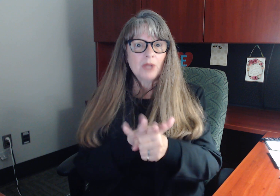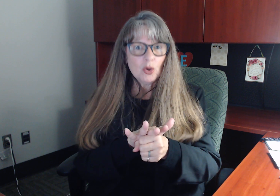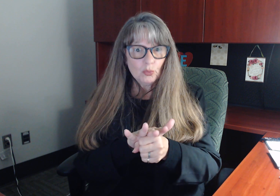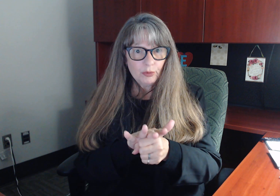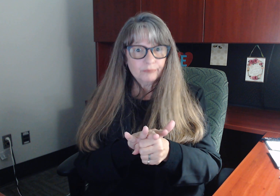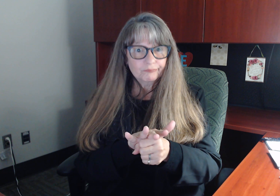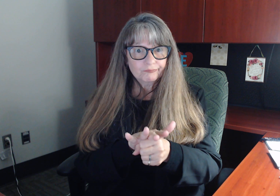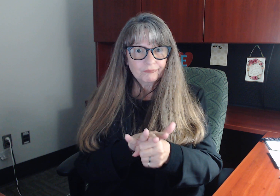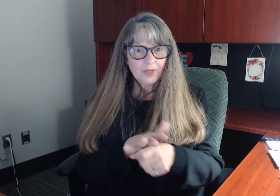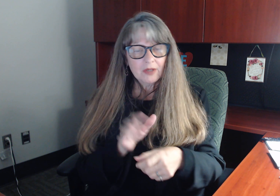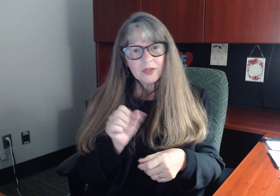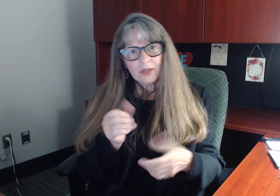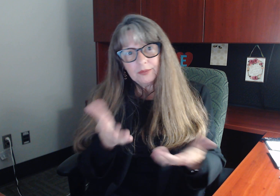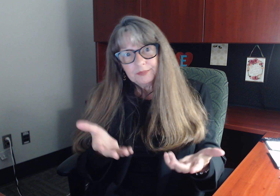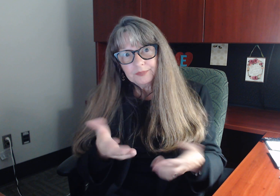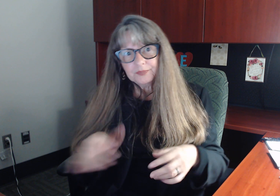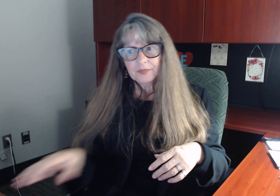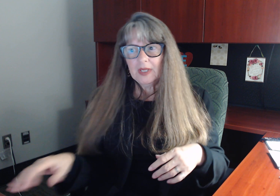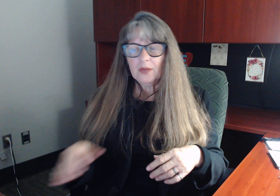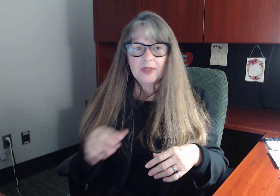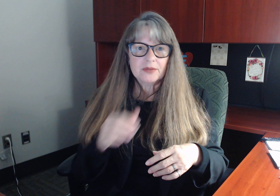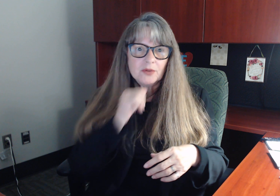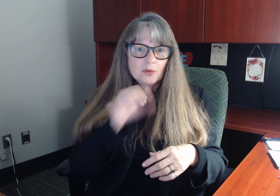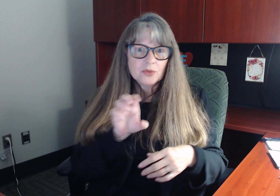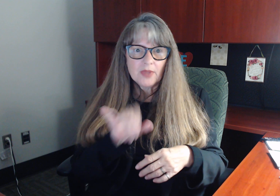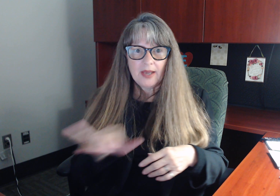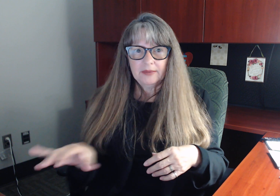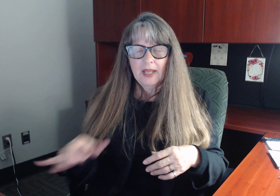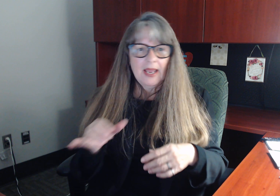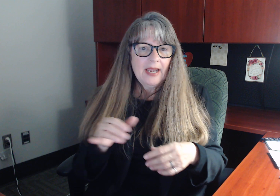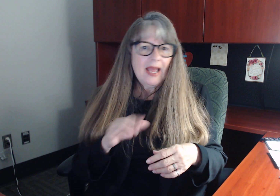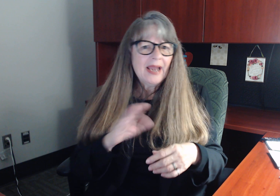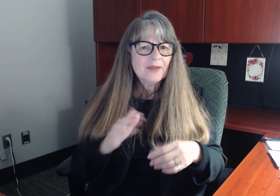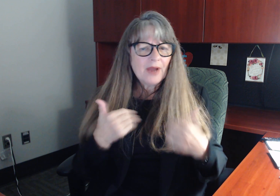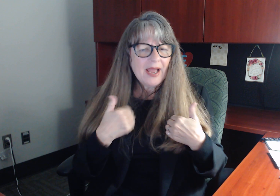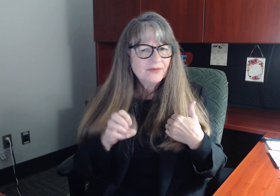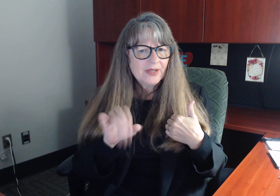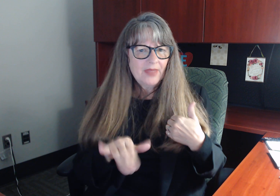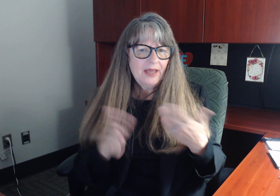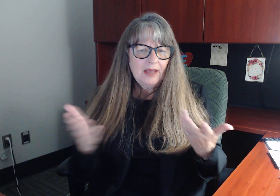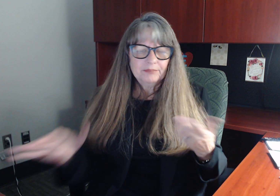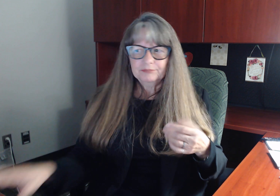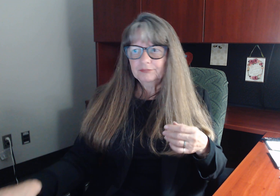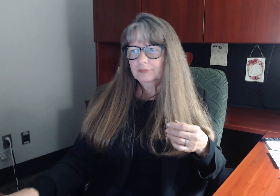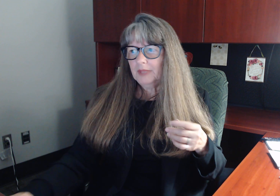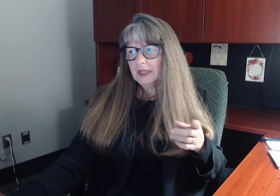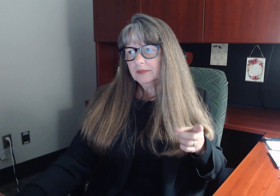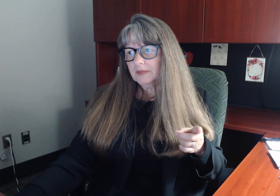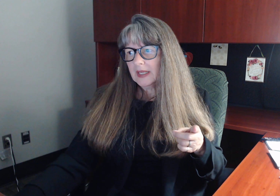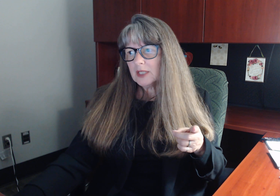explode. So anyway, so don't do that. And I never have done that, but I guess people